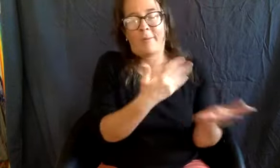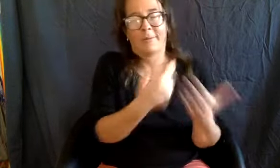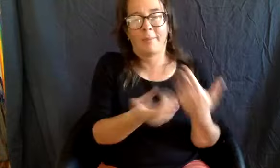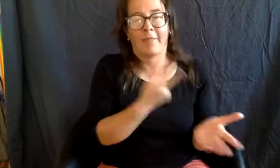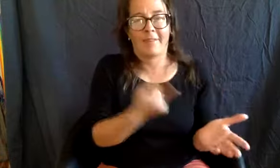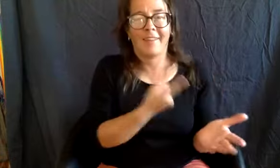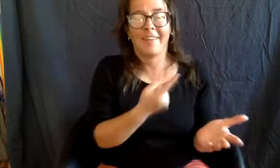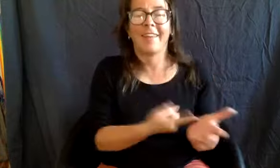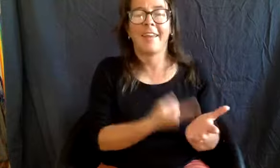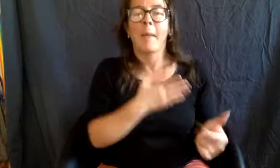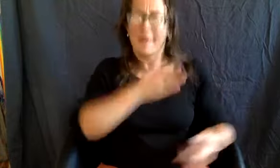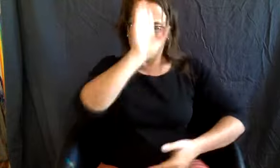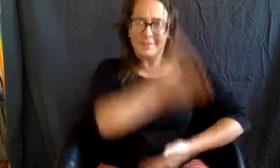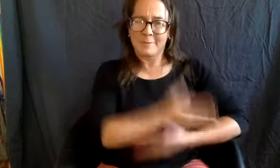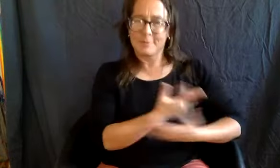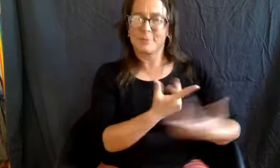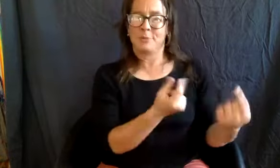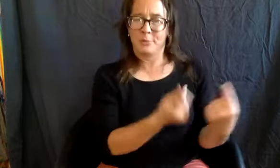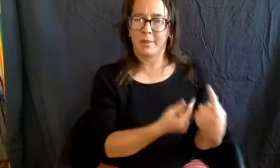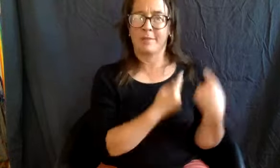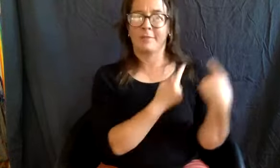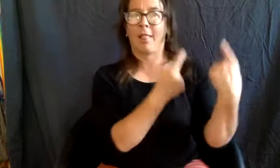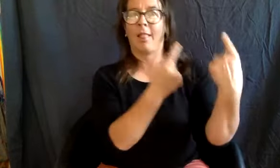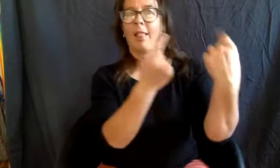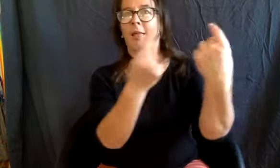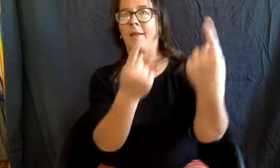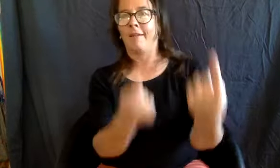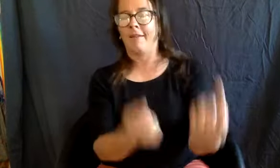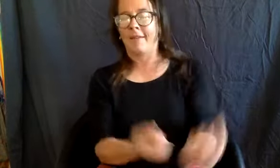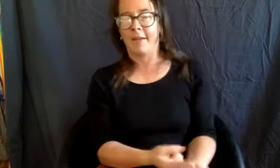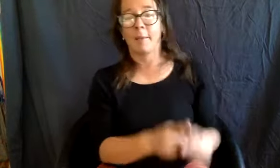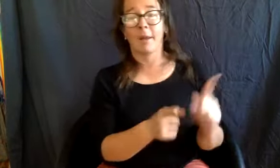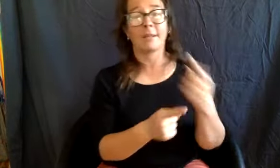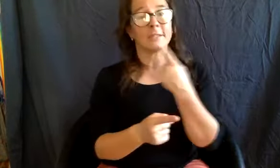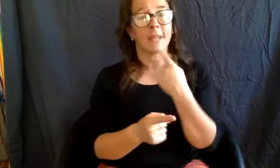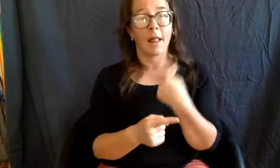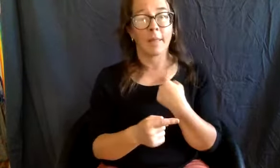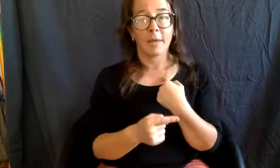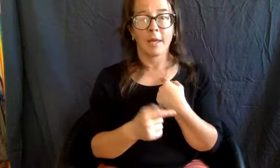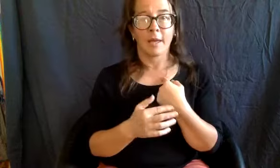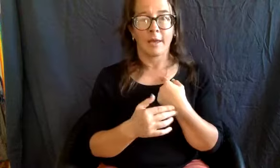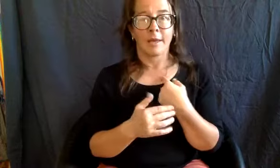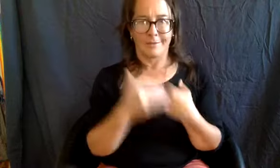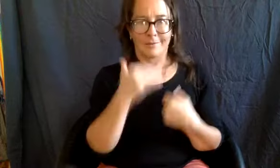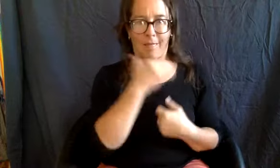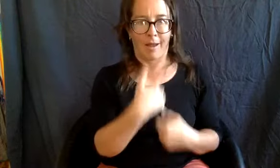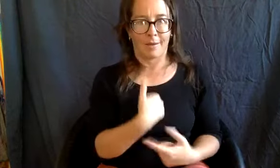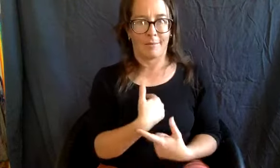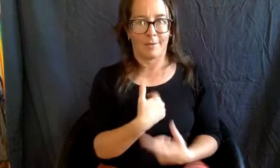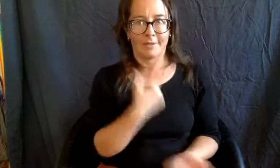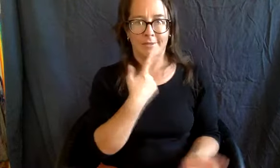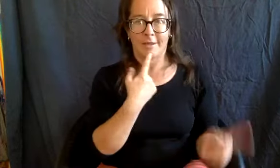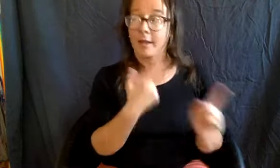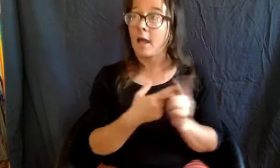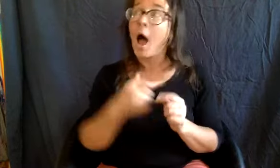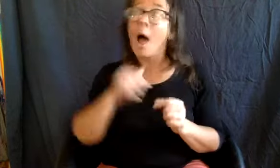to school one time because, the principal's telling me that they're going to kick him out because he's selling marijuana at school. Apparently, they can kick you out of